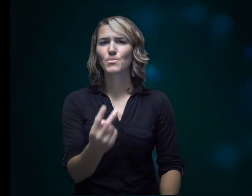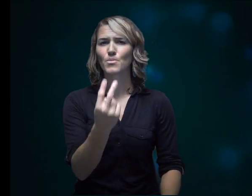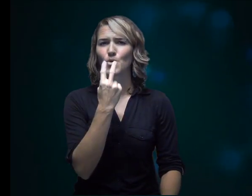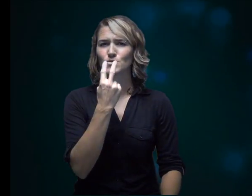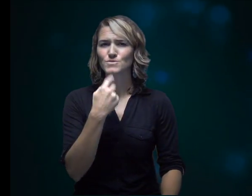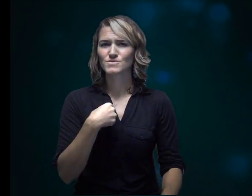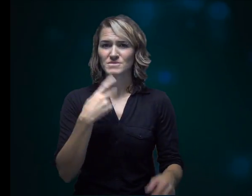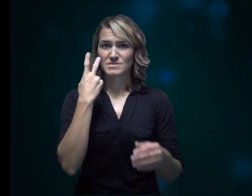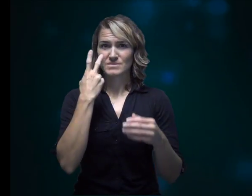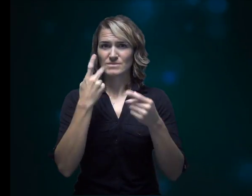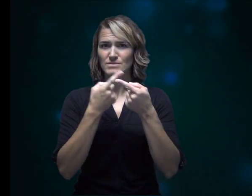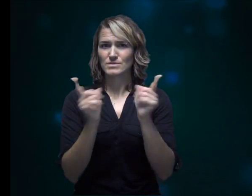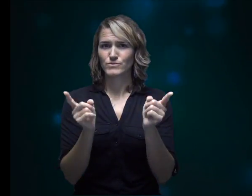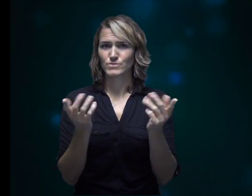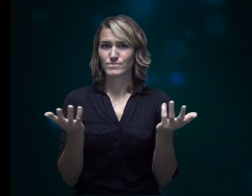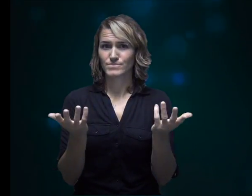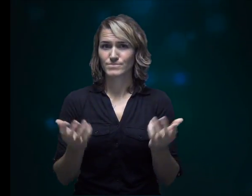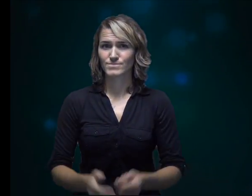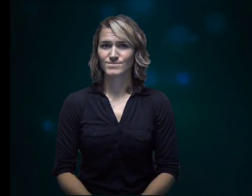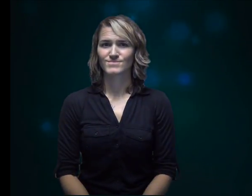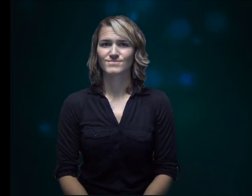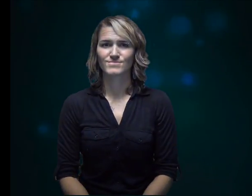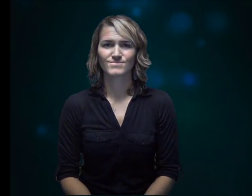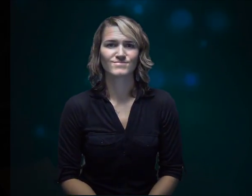you can notice the difference.